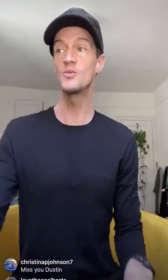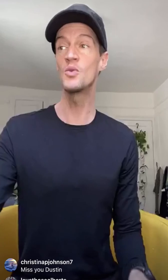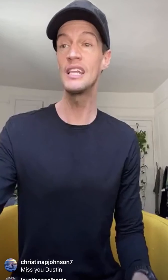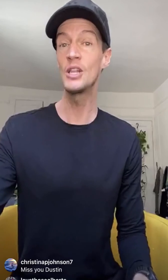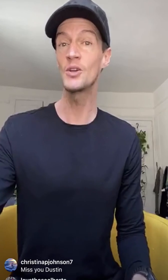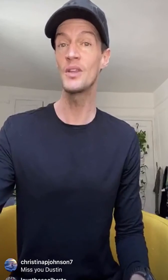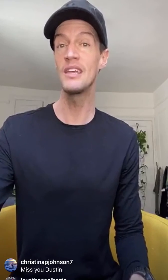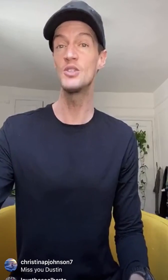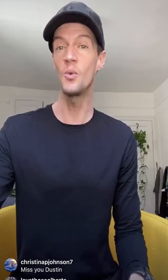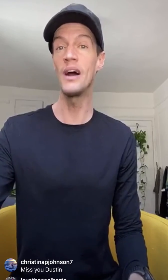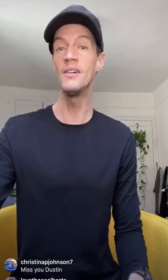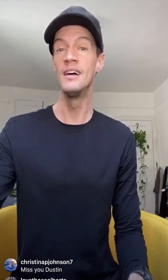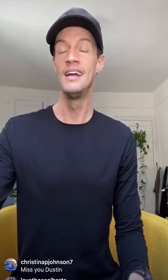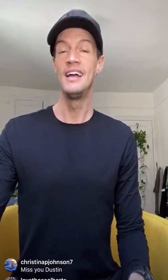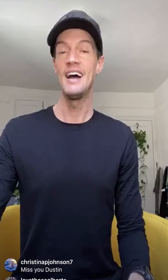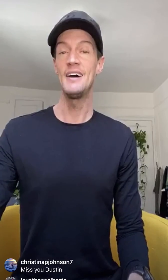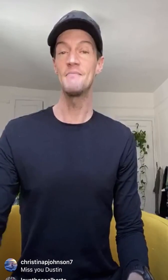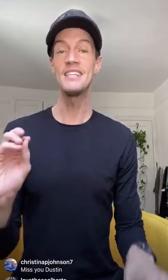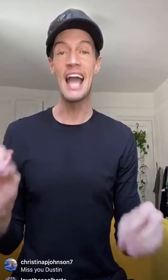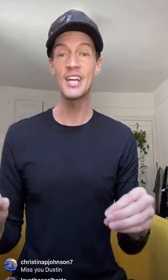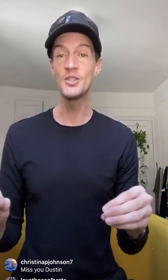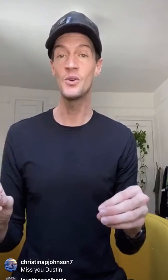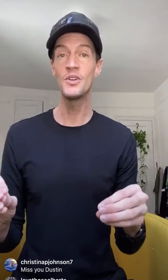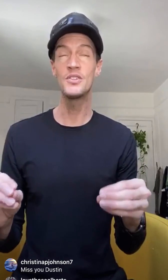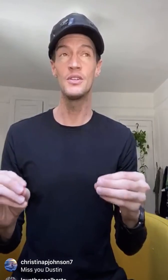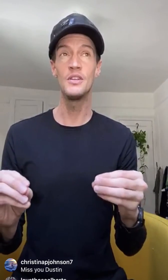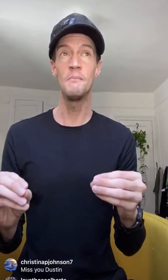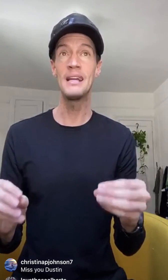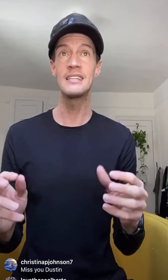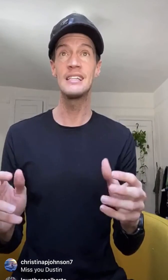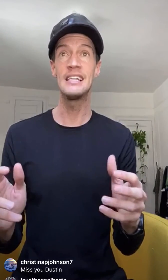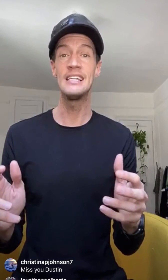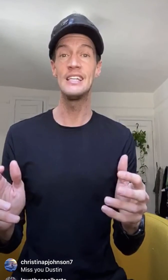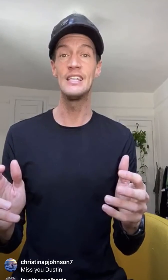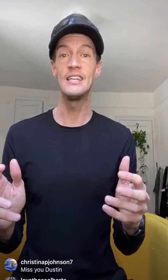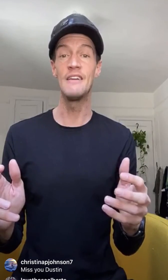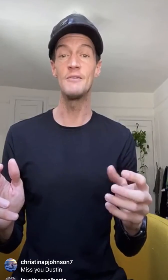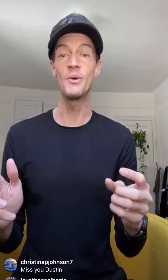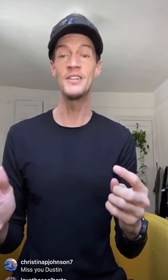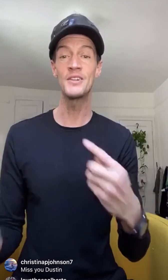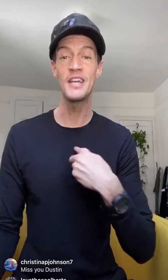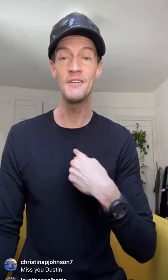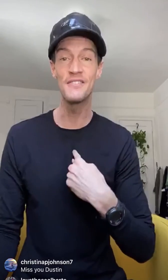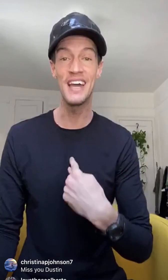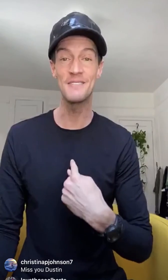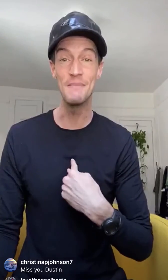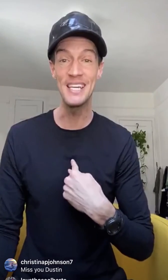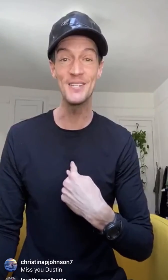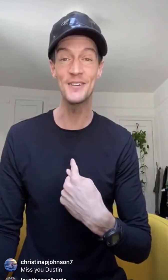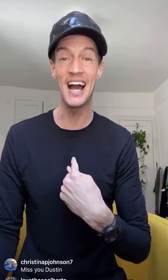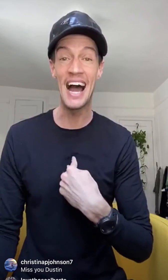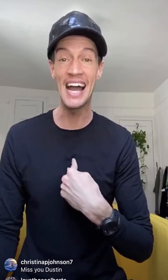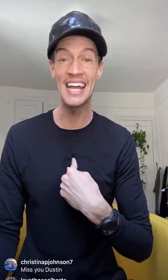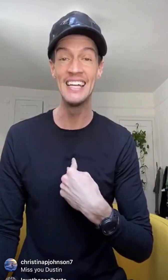to words that are action words. And this is what really help